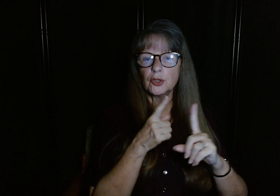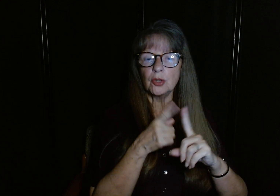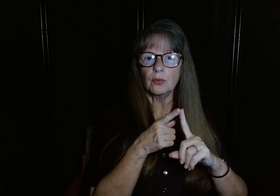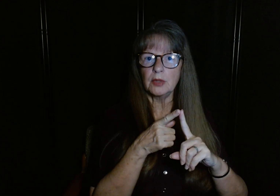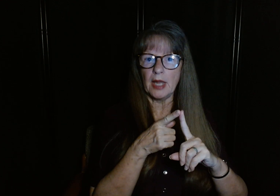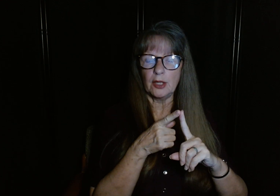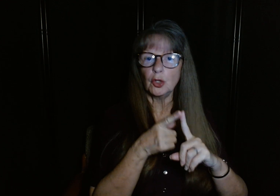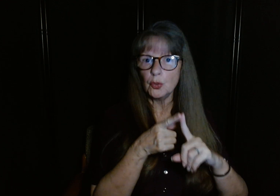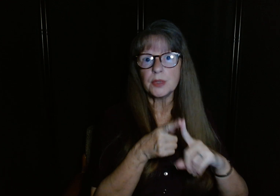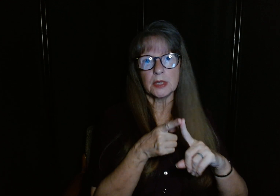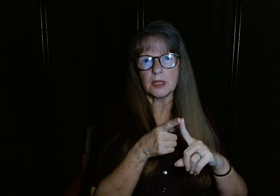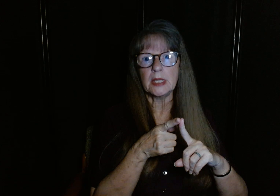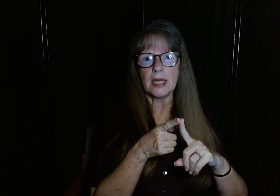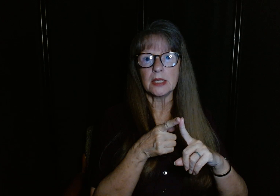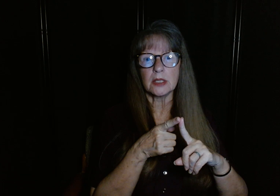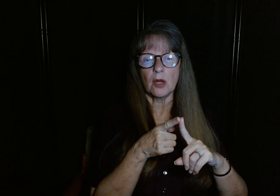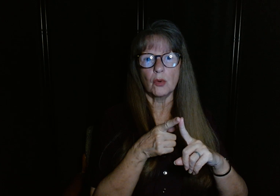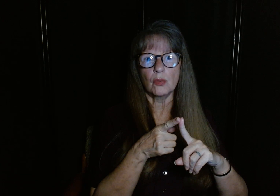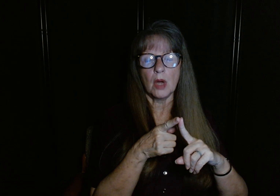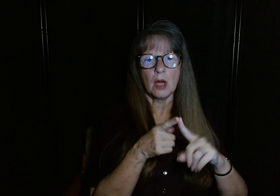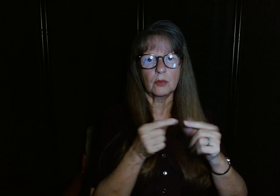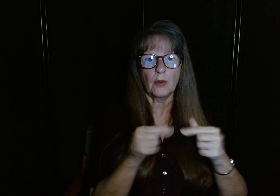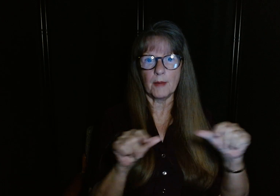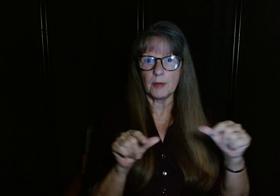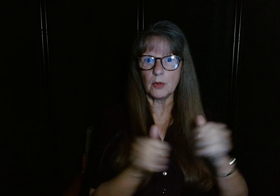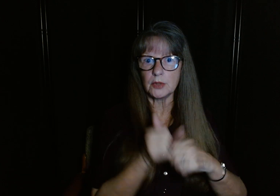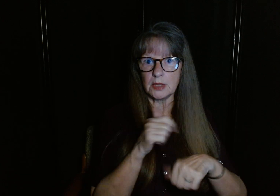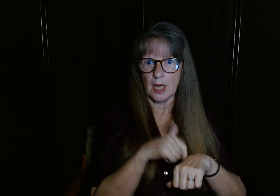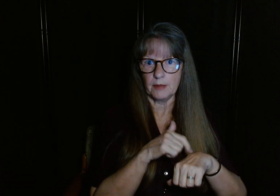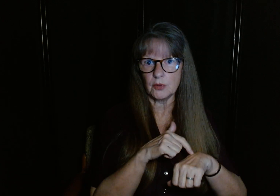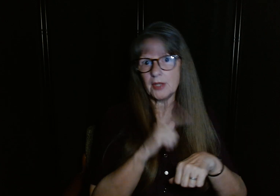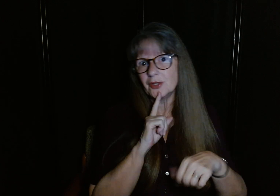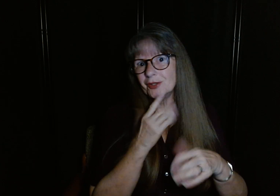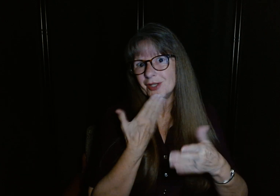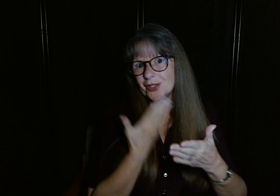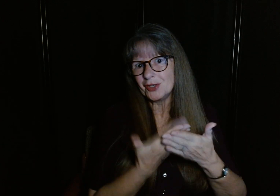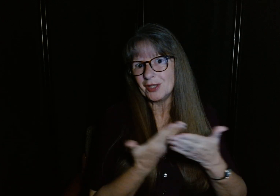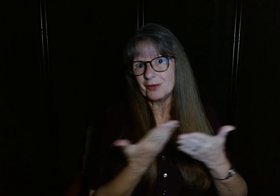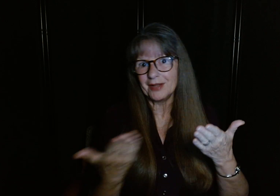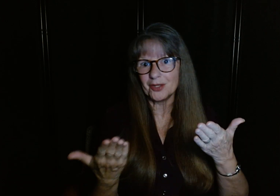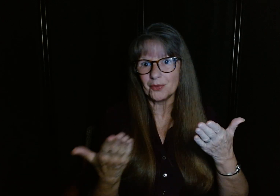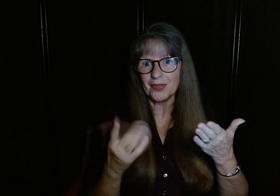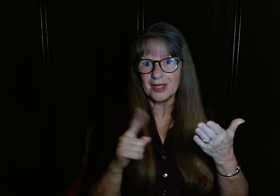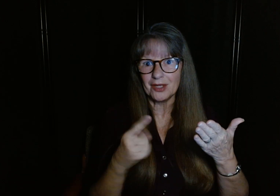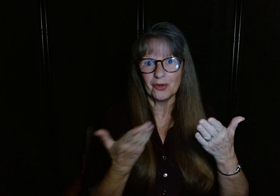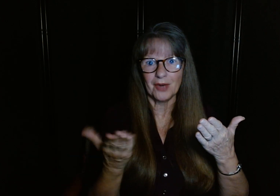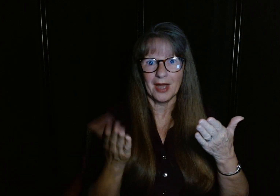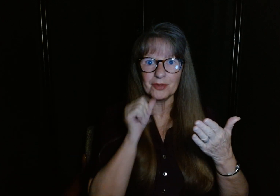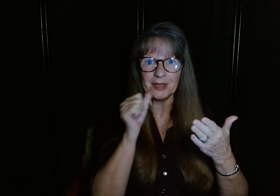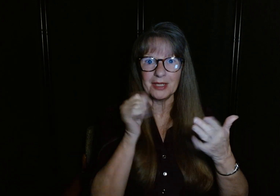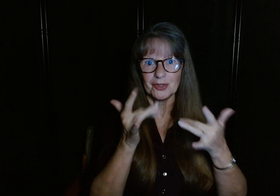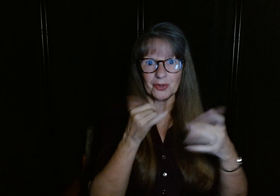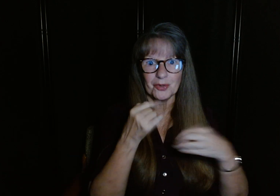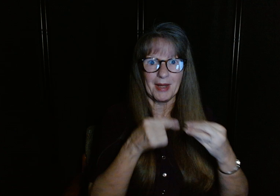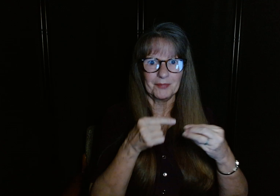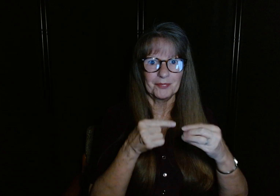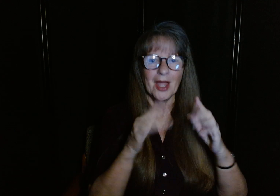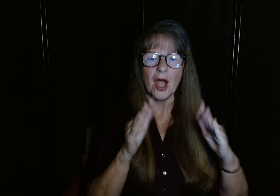don't use it in ASL grammar most of the time. So that's the good thing, right? That's one thing you don't have to be concerned about. Okay,